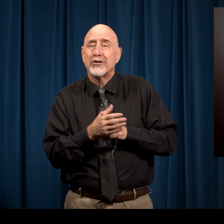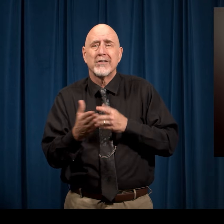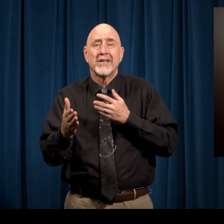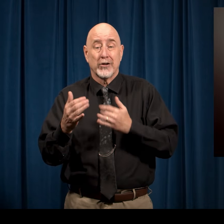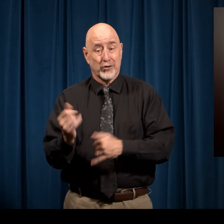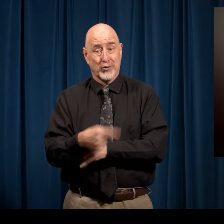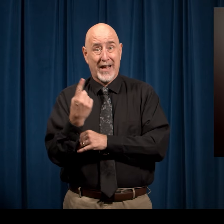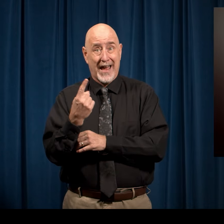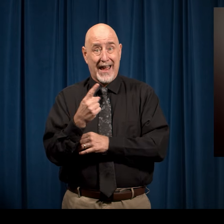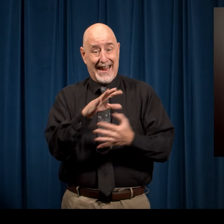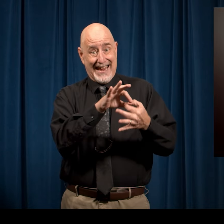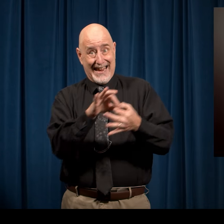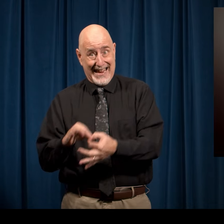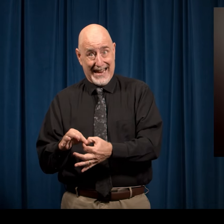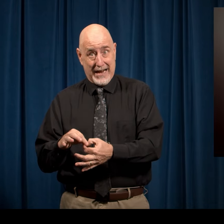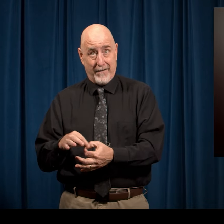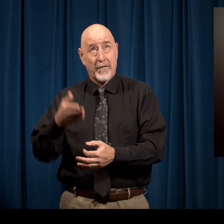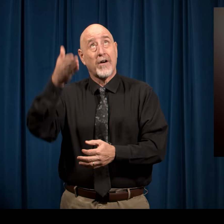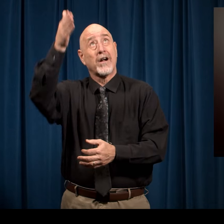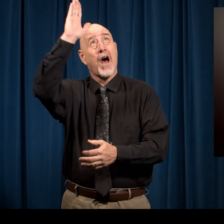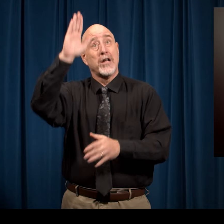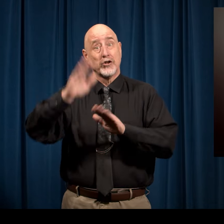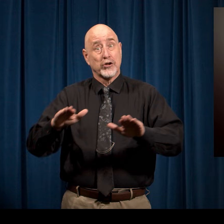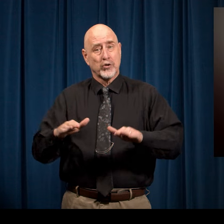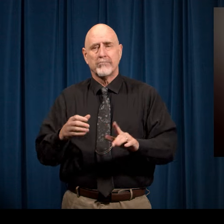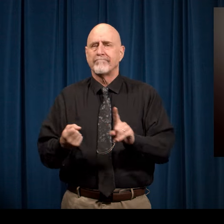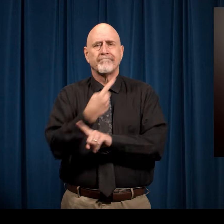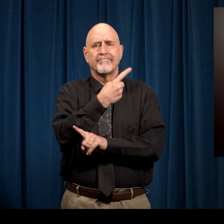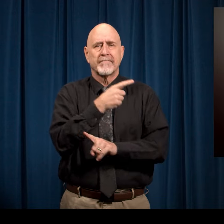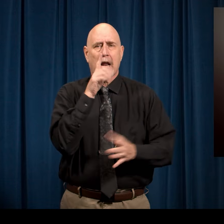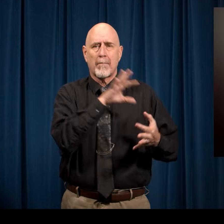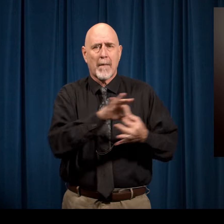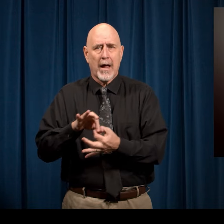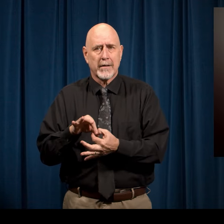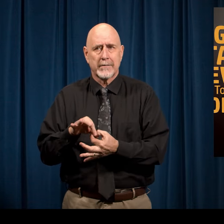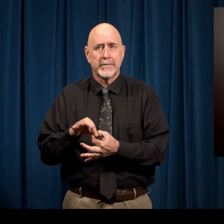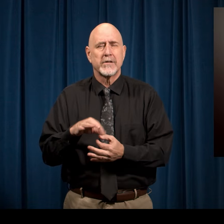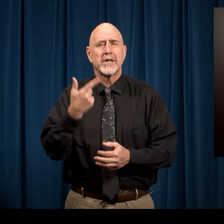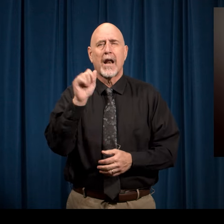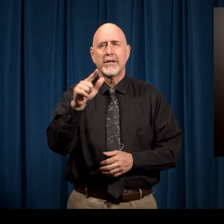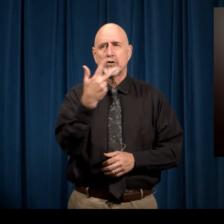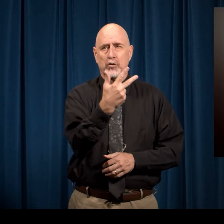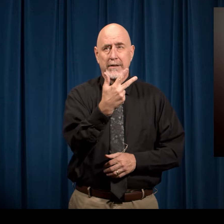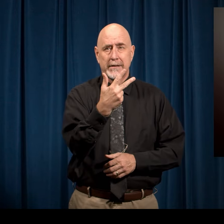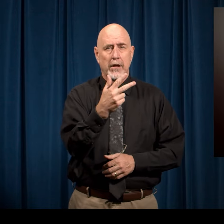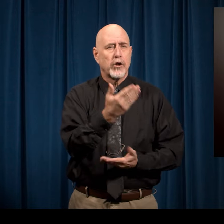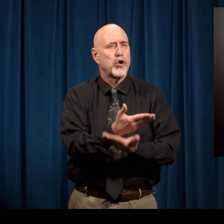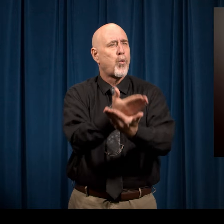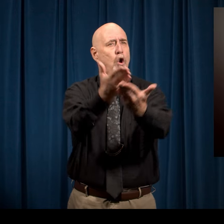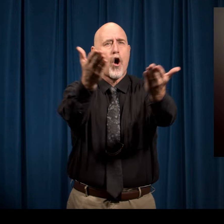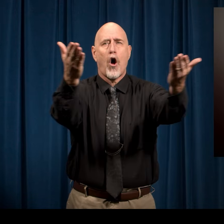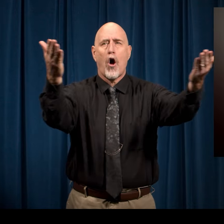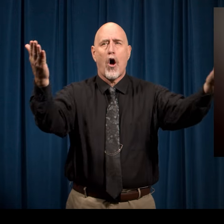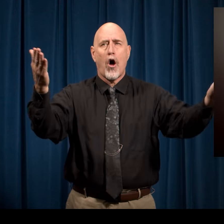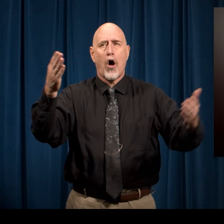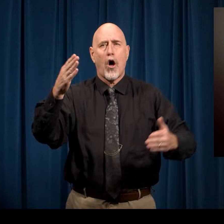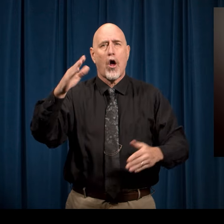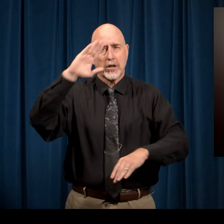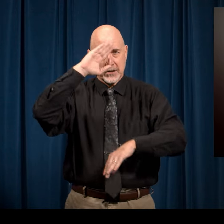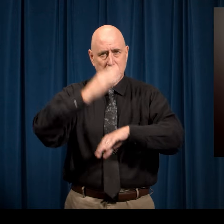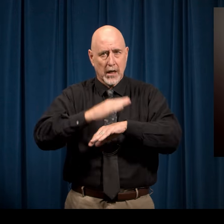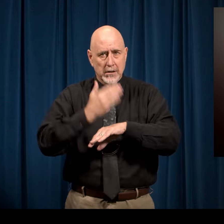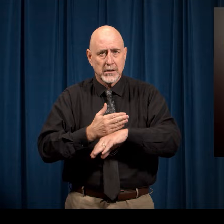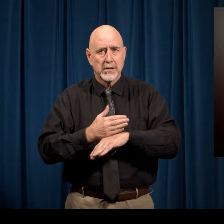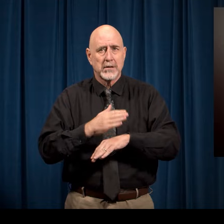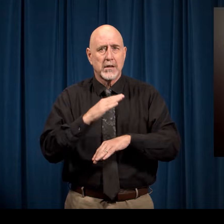is irrelevant today with regard to being a child of God. Listen to Galatians chapter 3. "For you are all sons